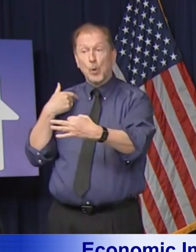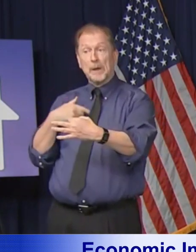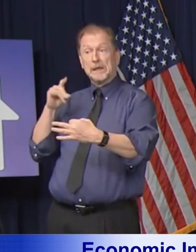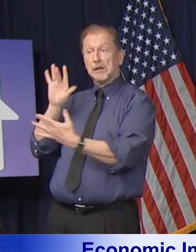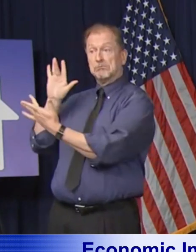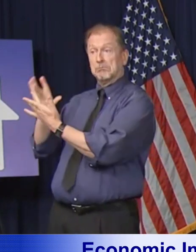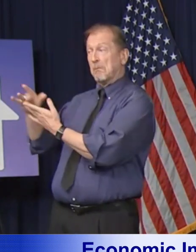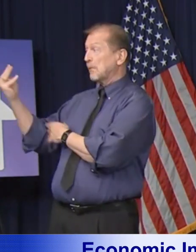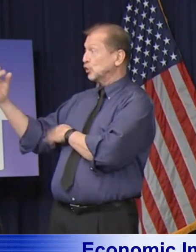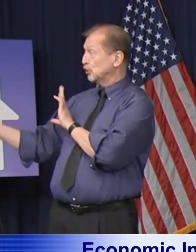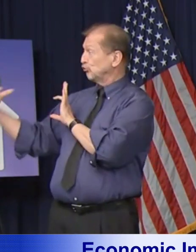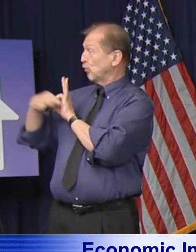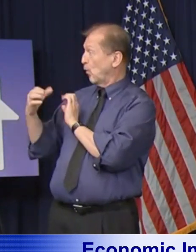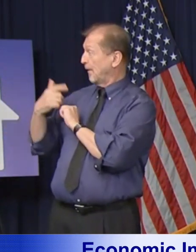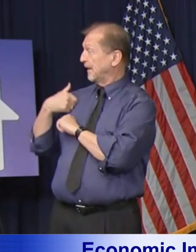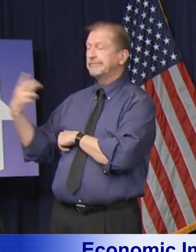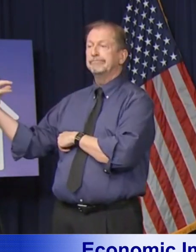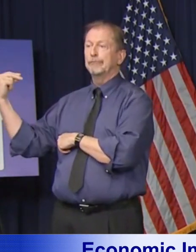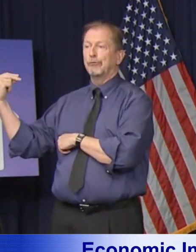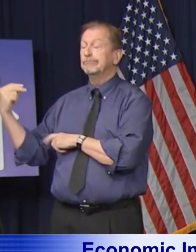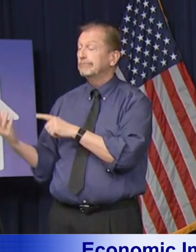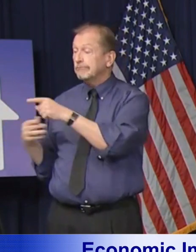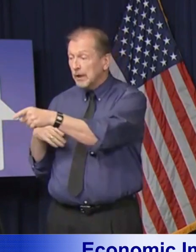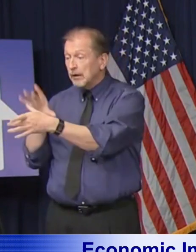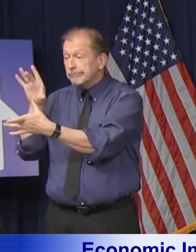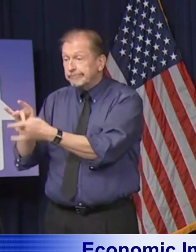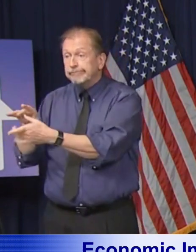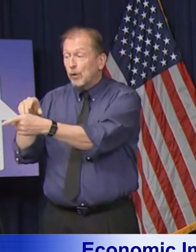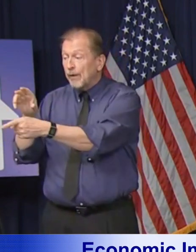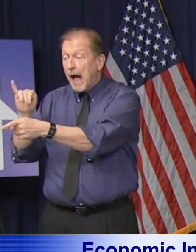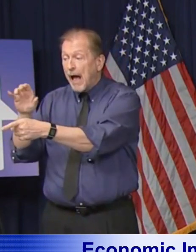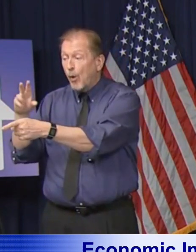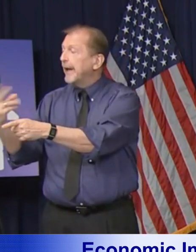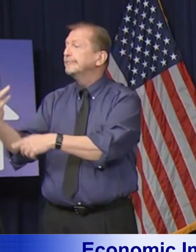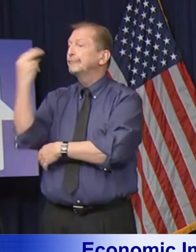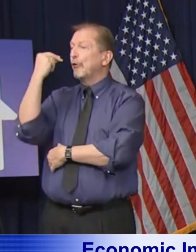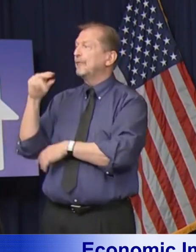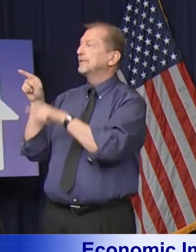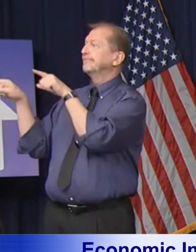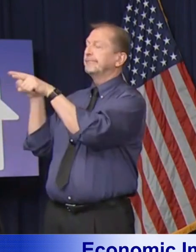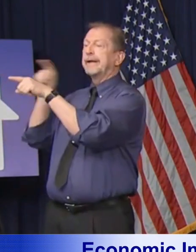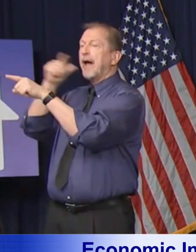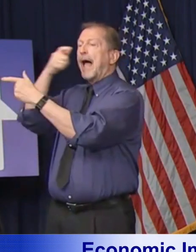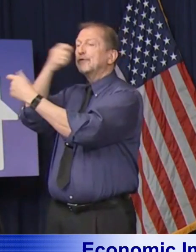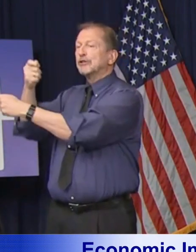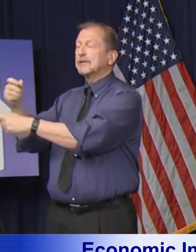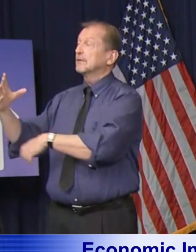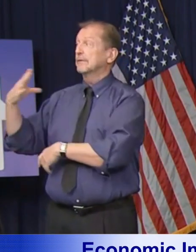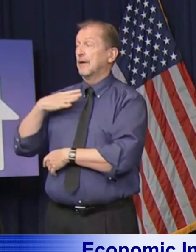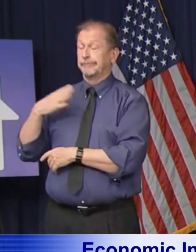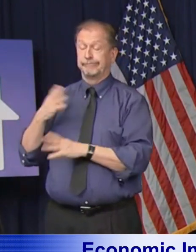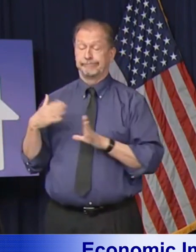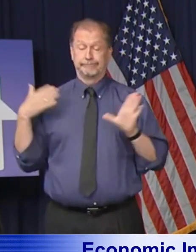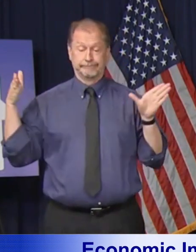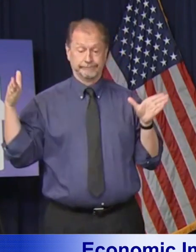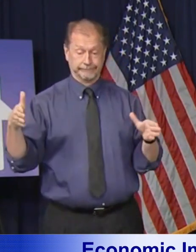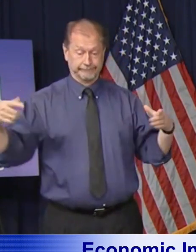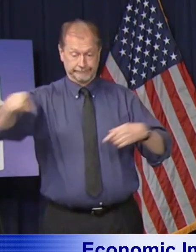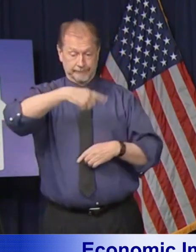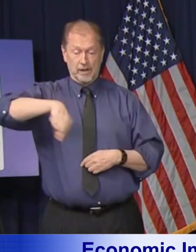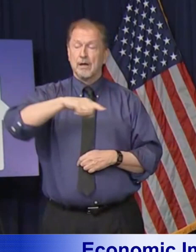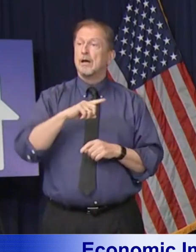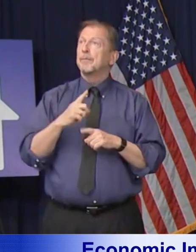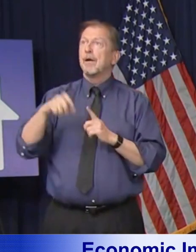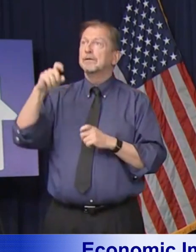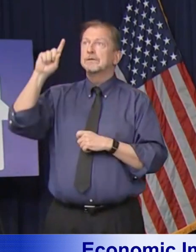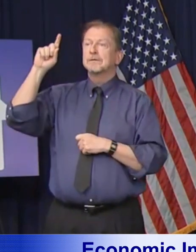and similarly with Iowa. So, I can't stop, because we have no national strategy that everybody